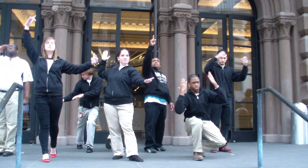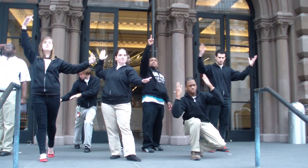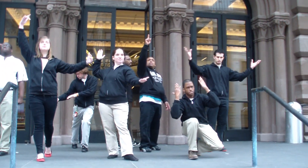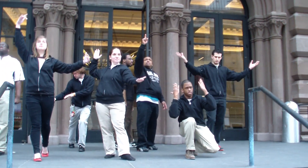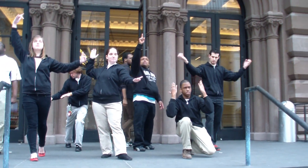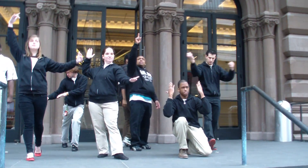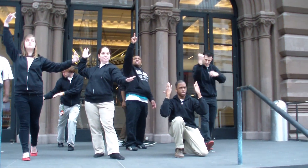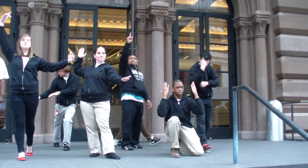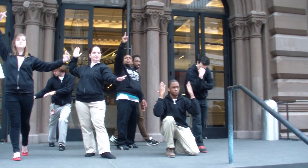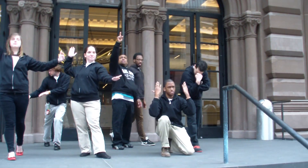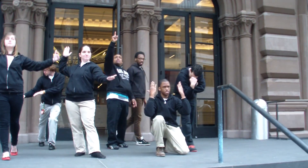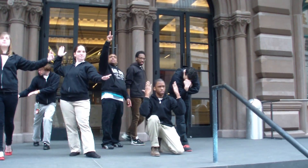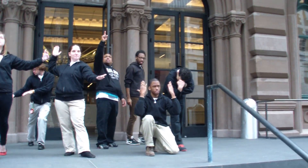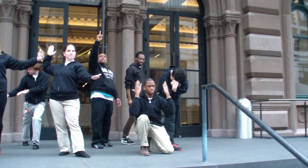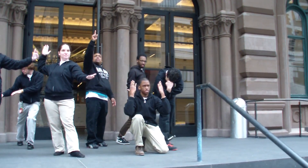Dreams. Dreams.